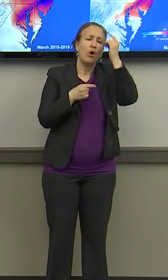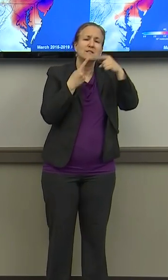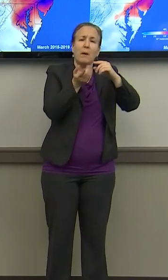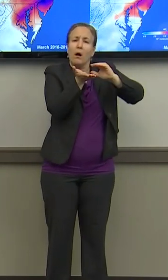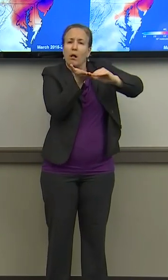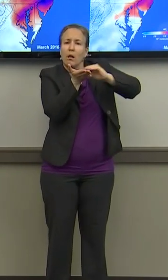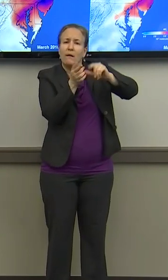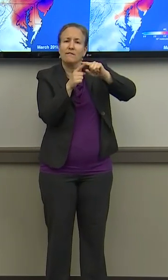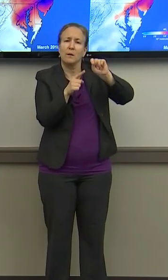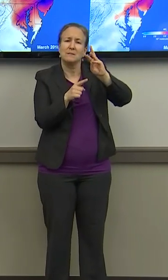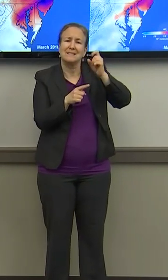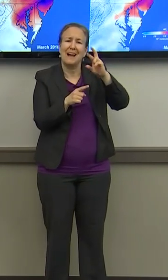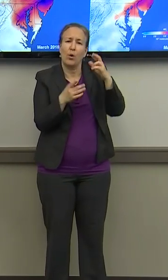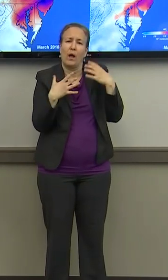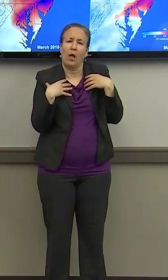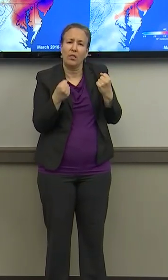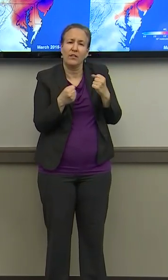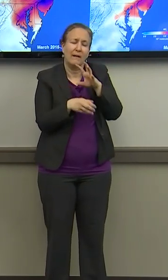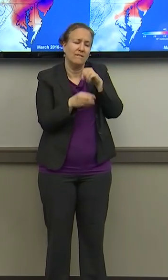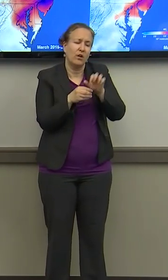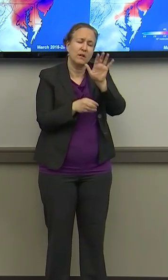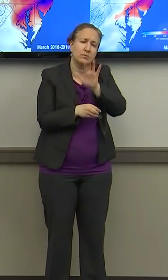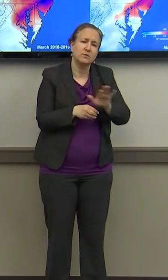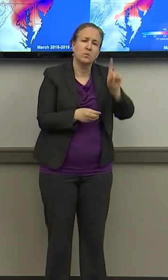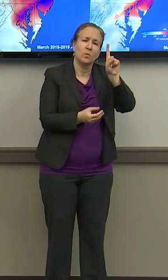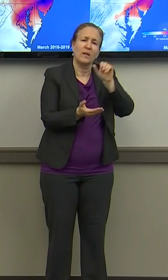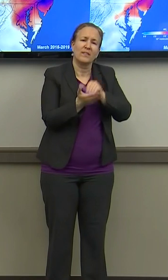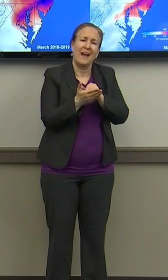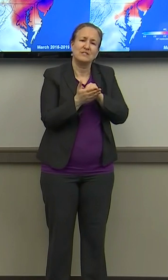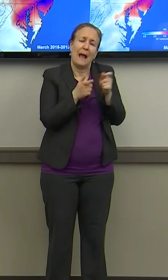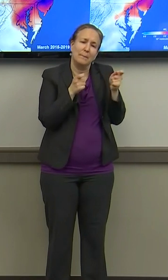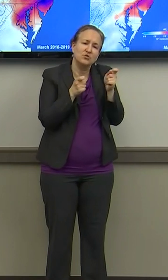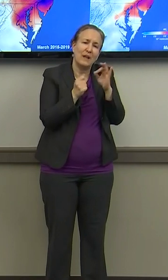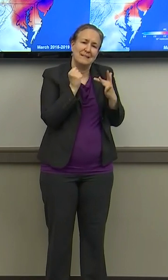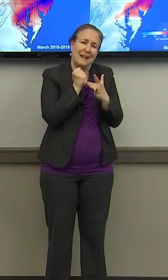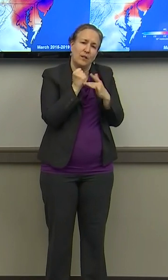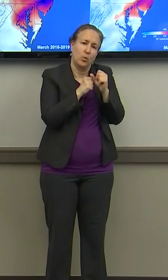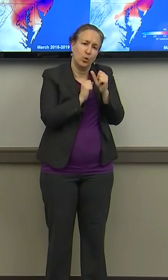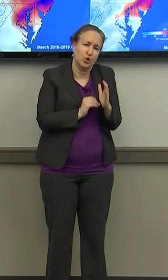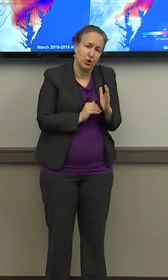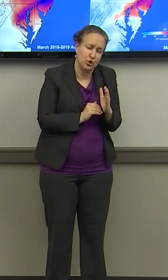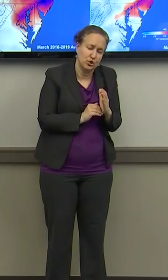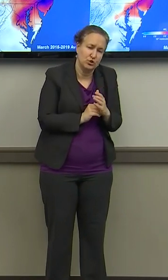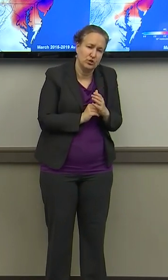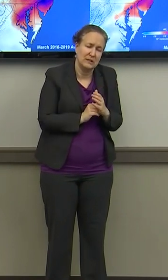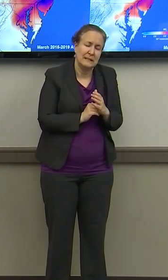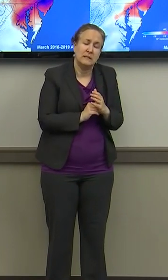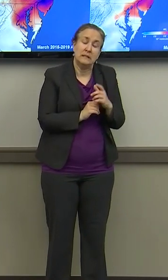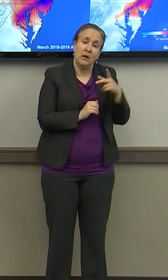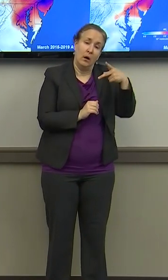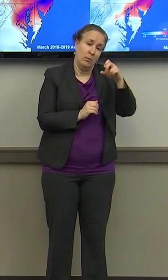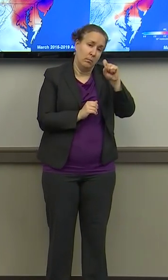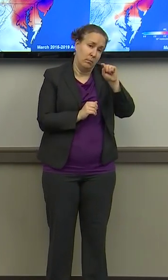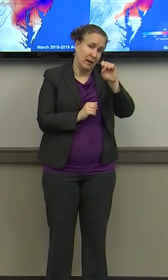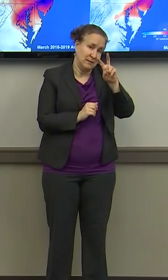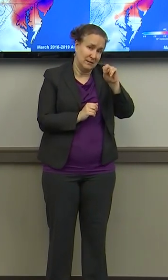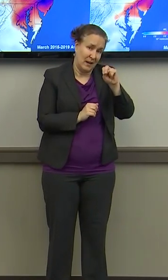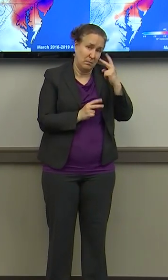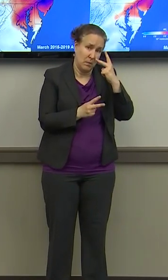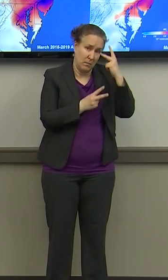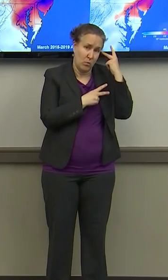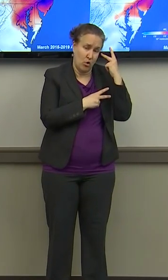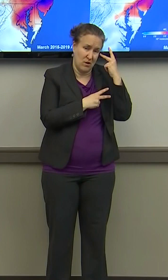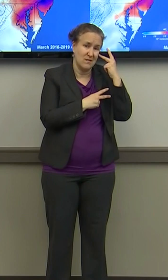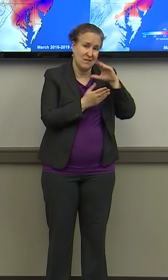at Tower Health involving about 1,000 administrative and technical workers? He notes that Pottstown Memorial Medical Center is